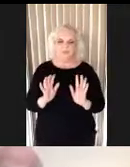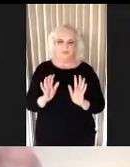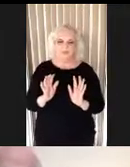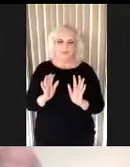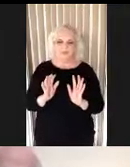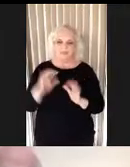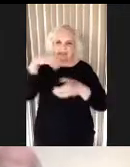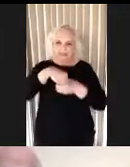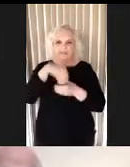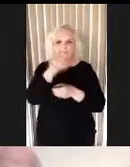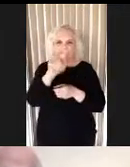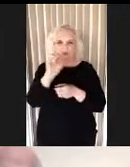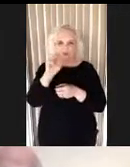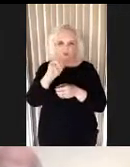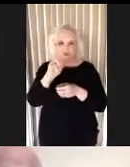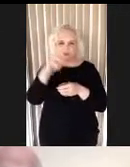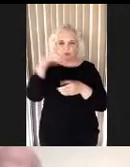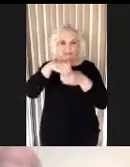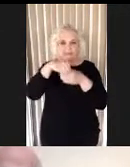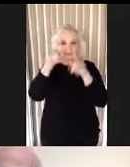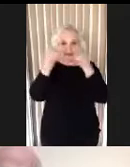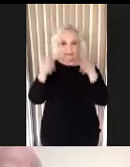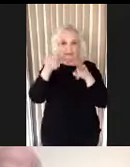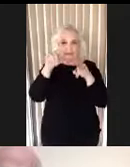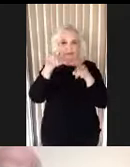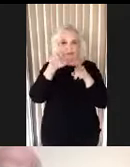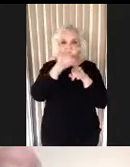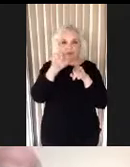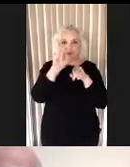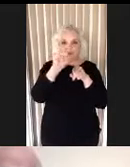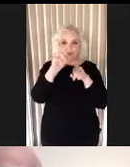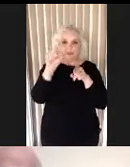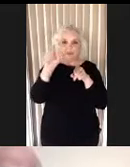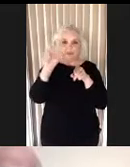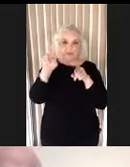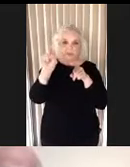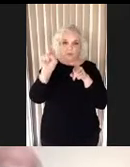In Zoom, up in your menu where it says zoom.us,